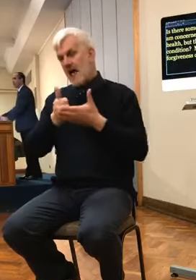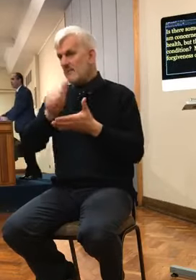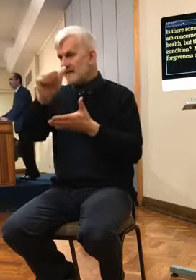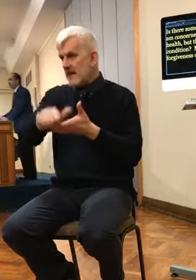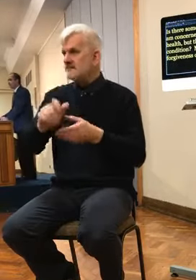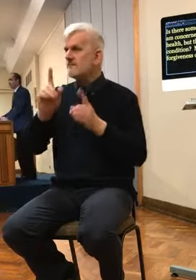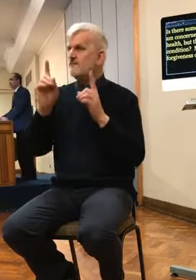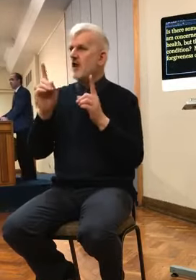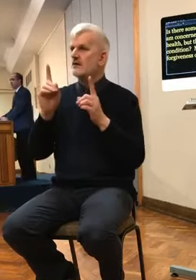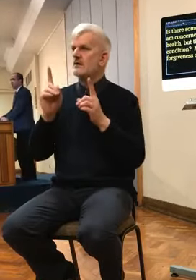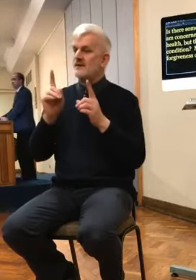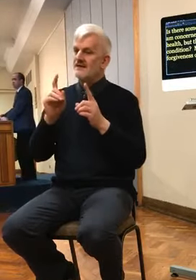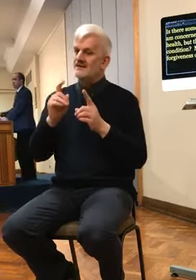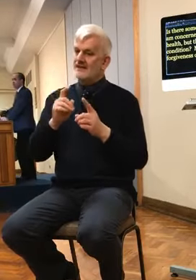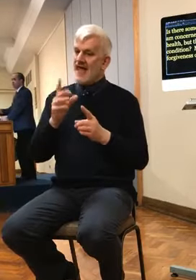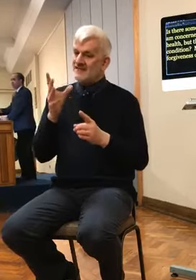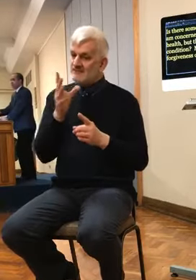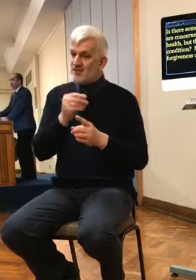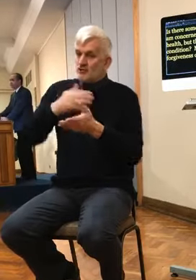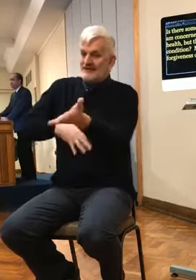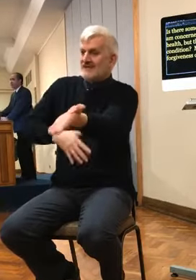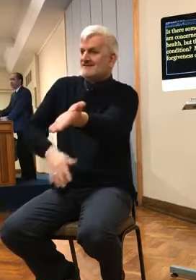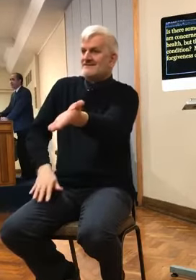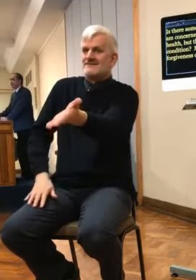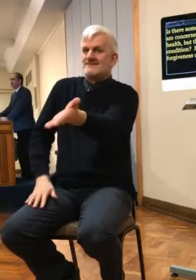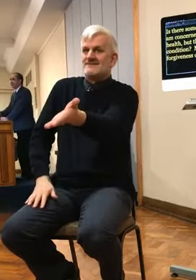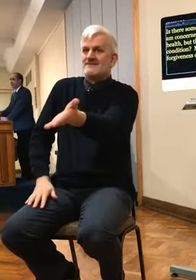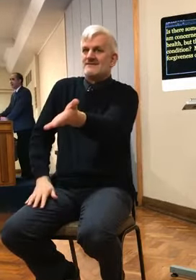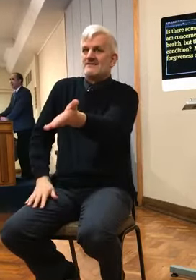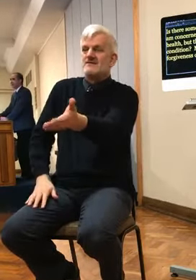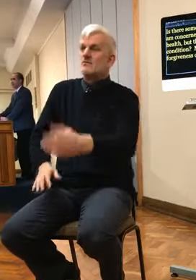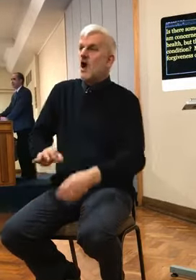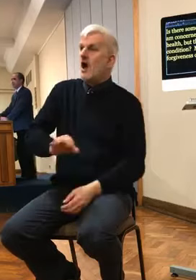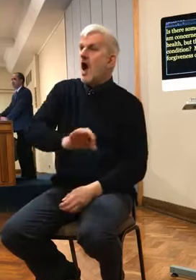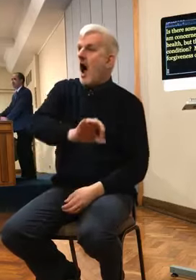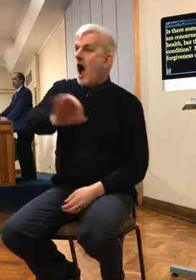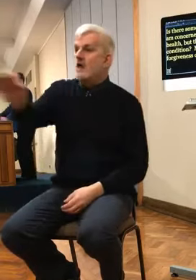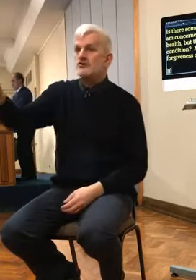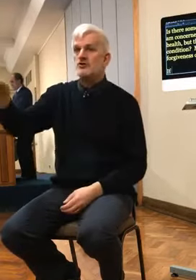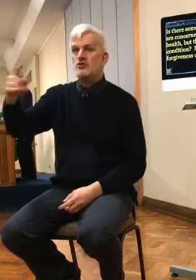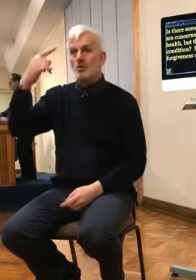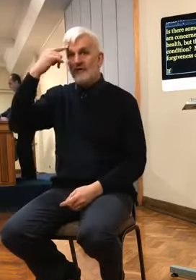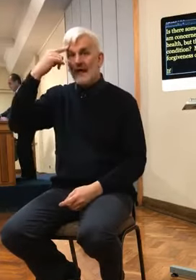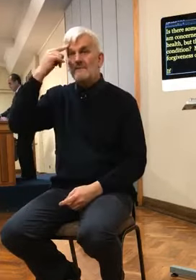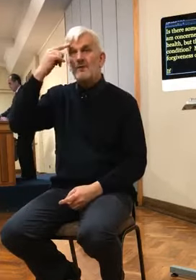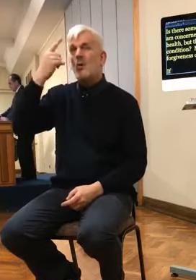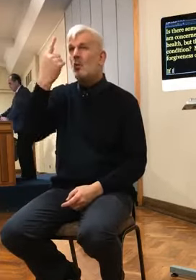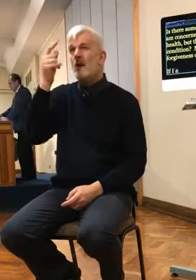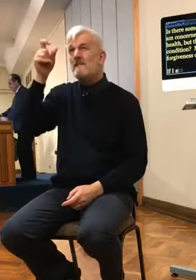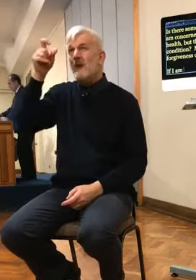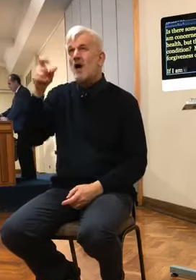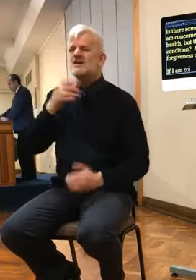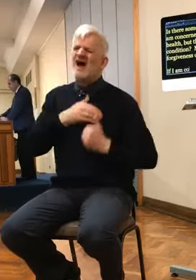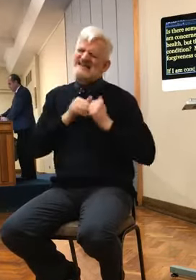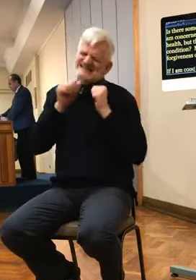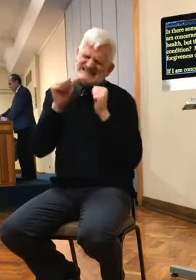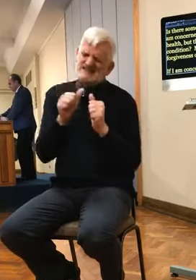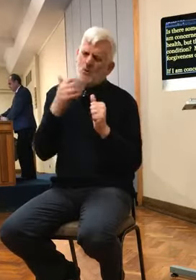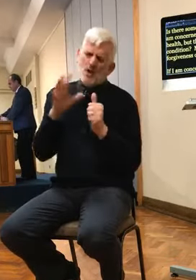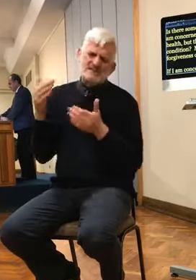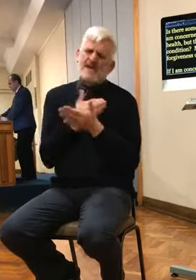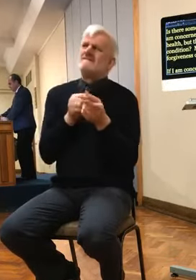are you burdened for anyone? Buy up the time. Make use of the